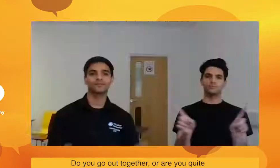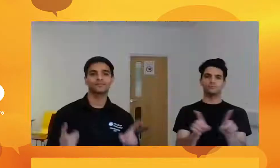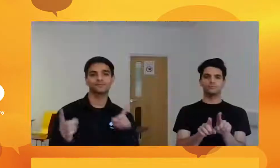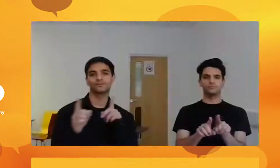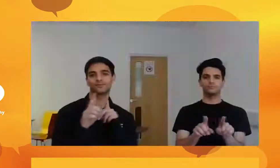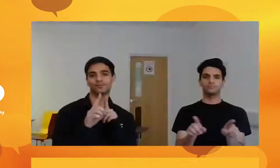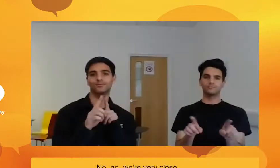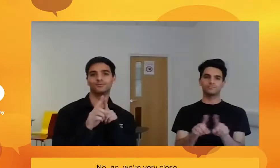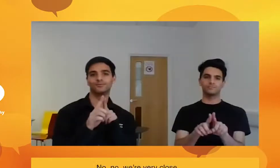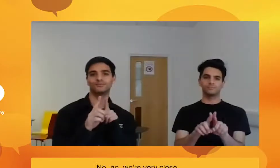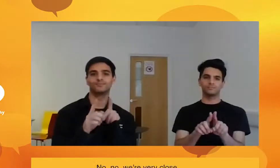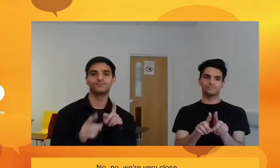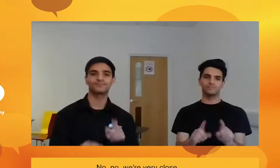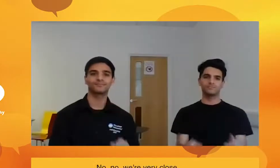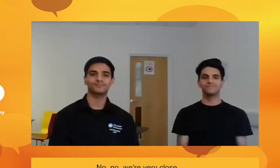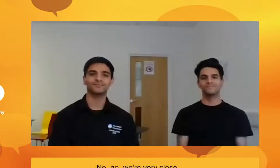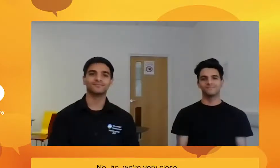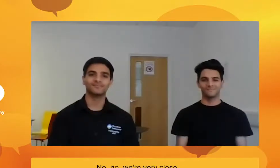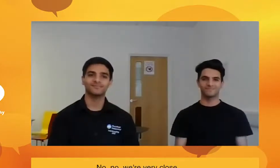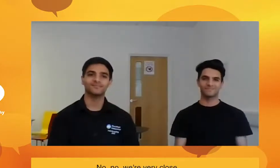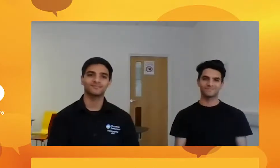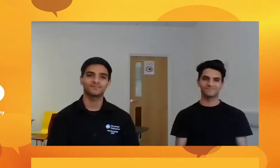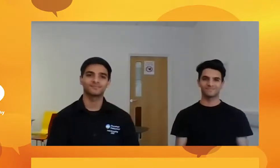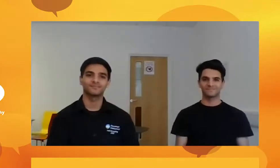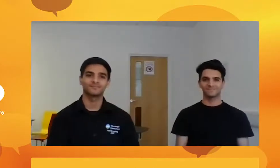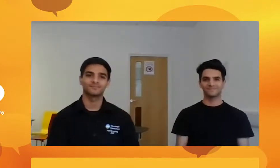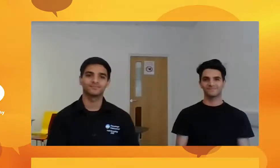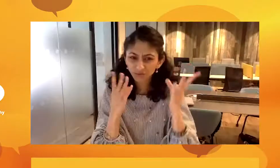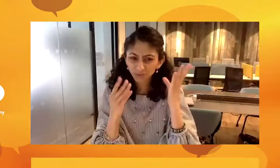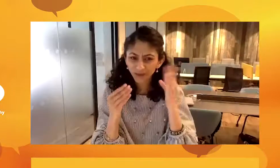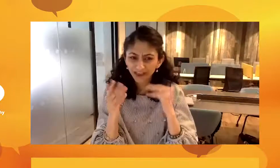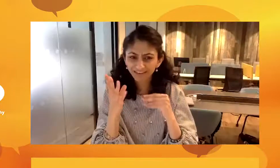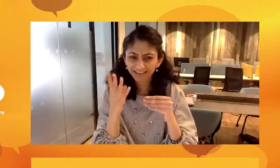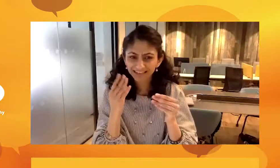quite independent? No, we're very close.